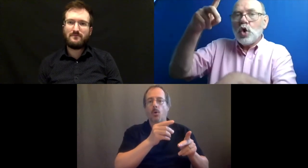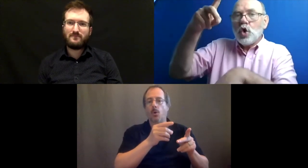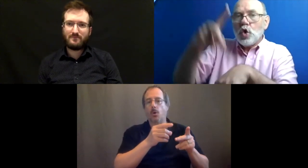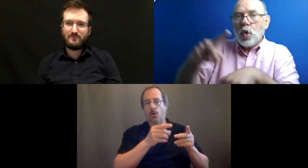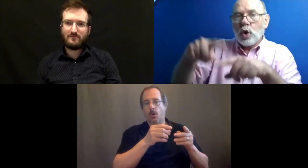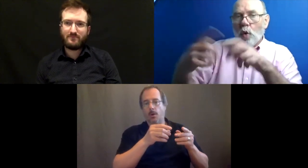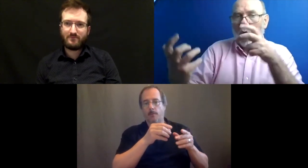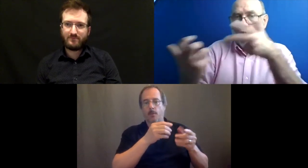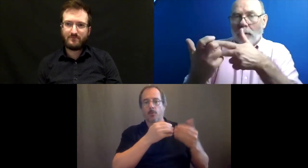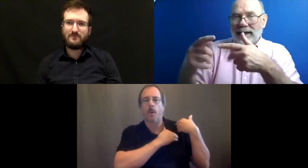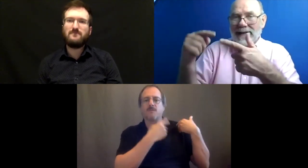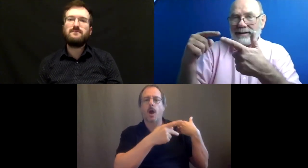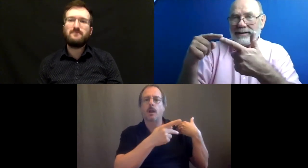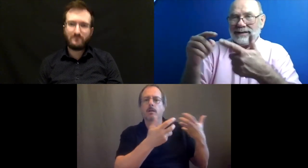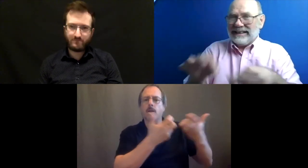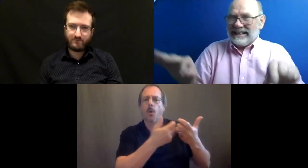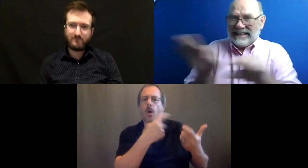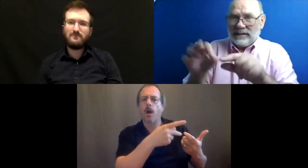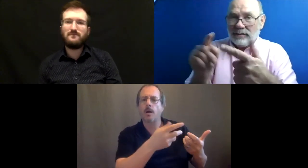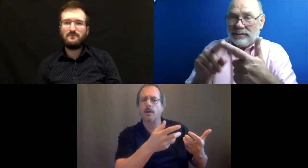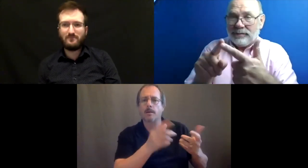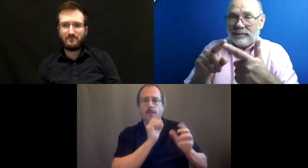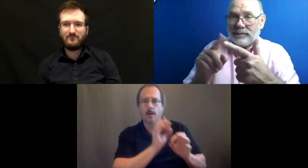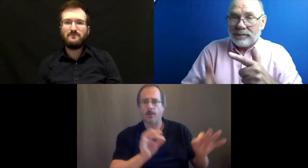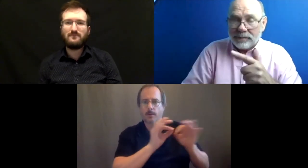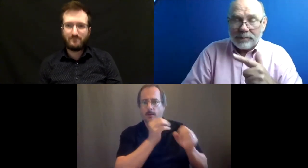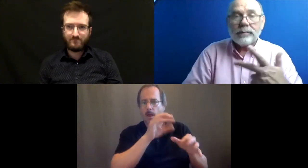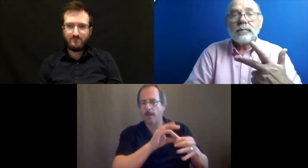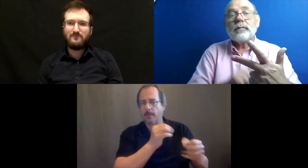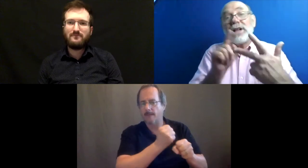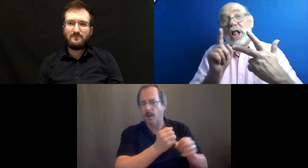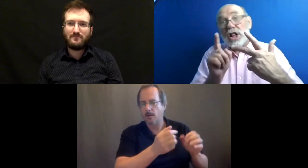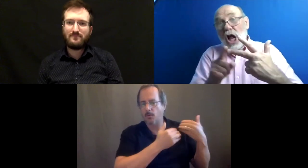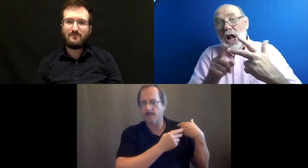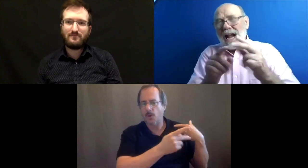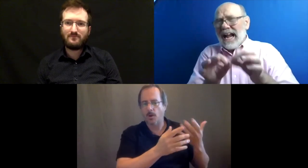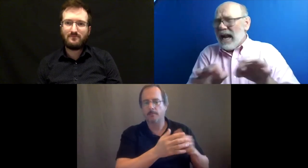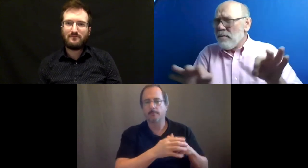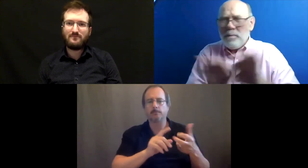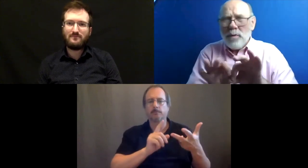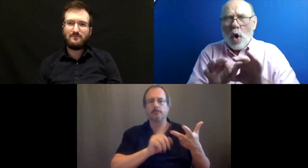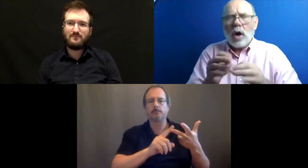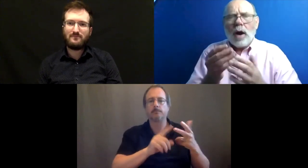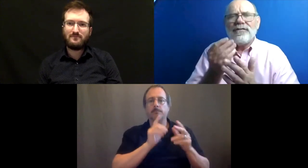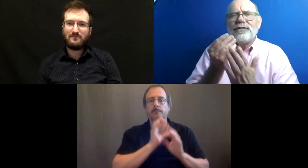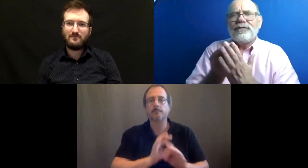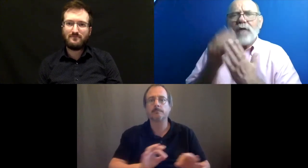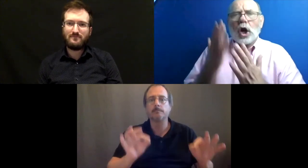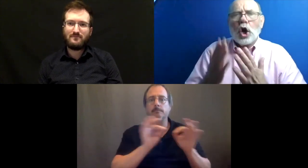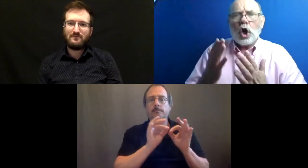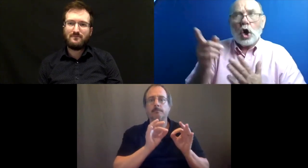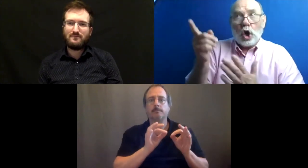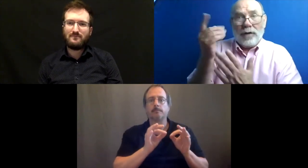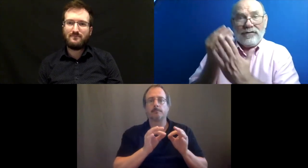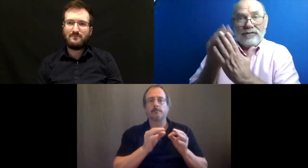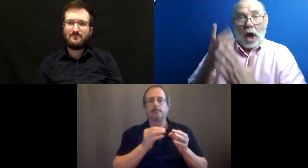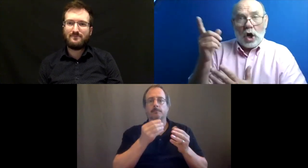Rights Policy on the duty to accommodate. These are two essential pieces of legislation. Thirdly,